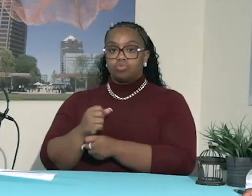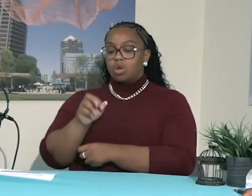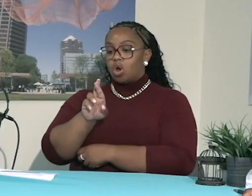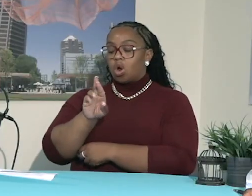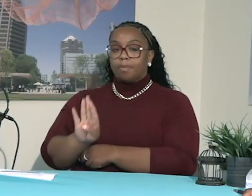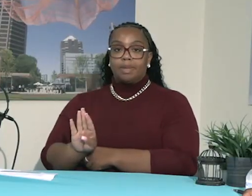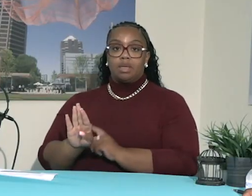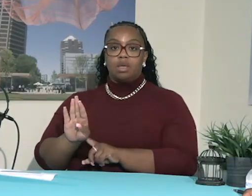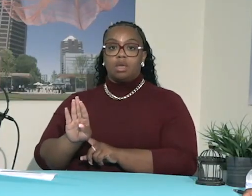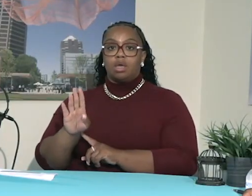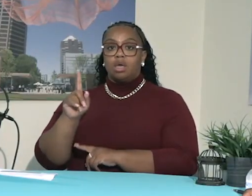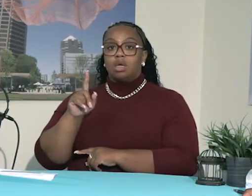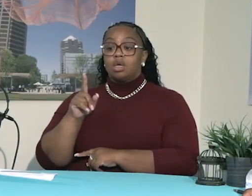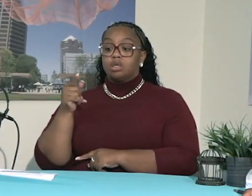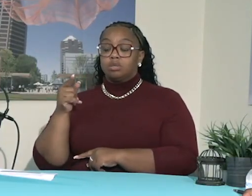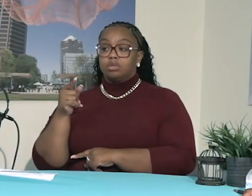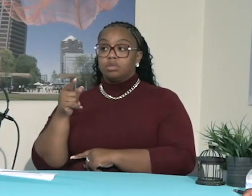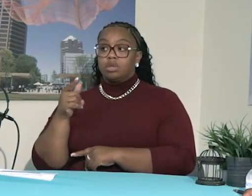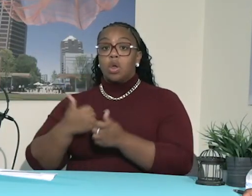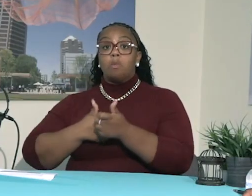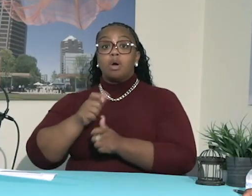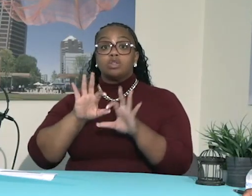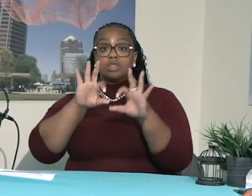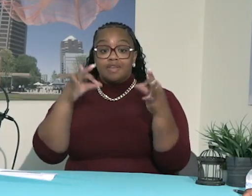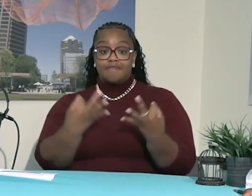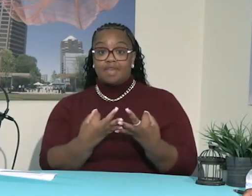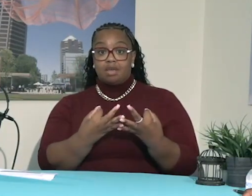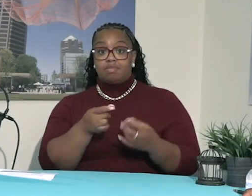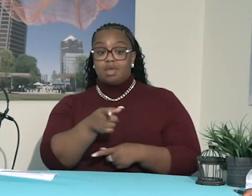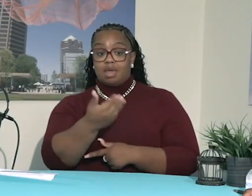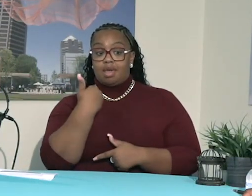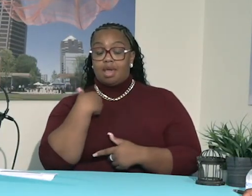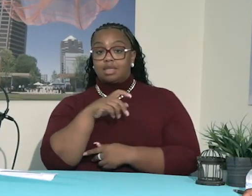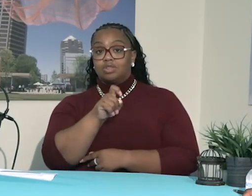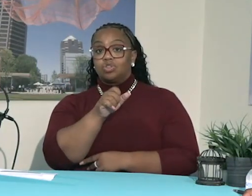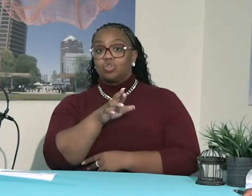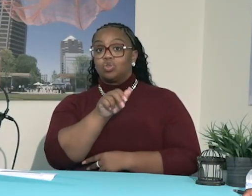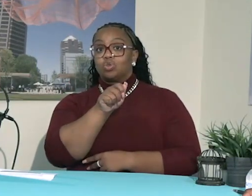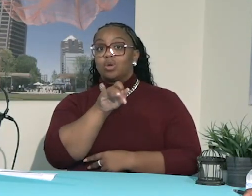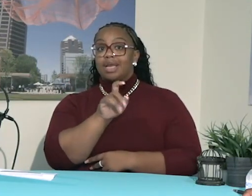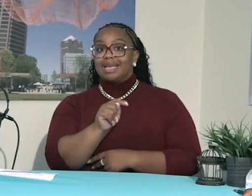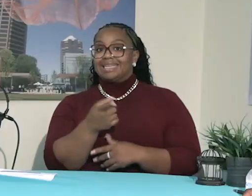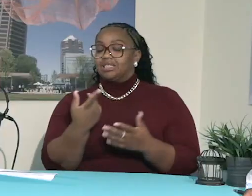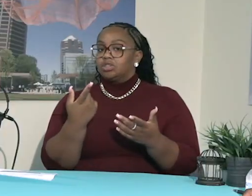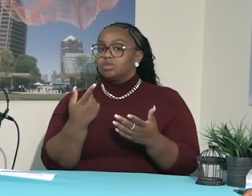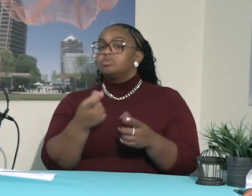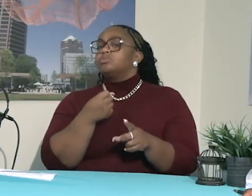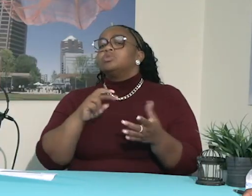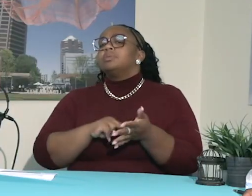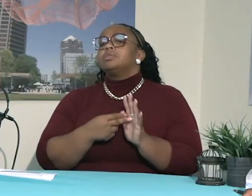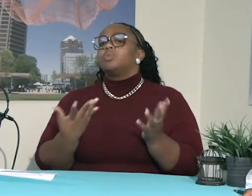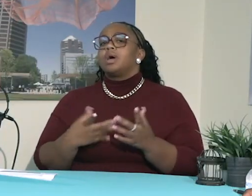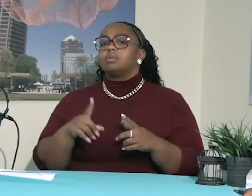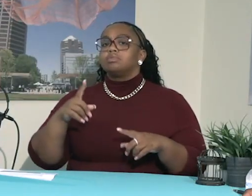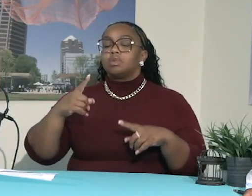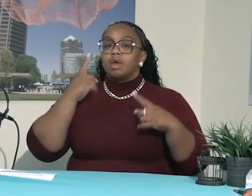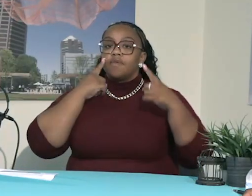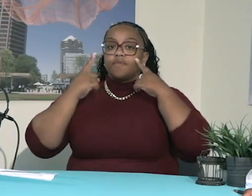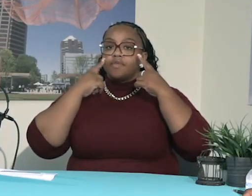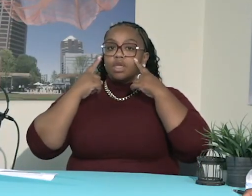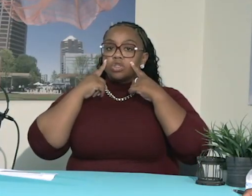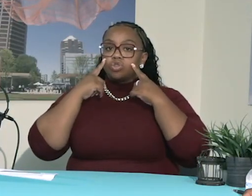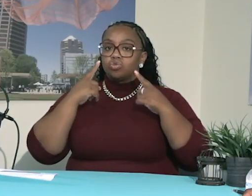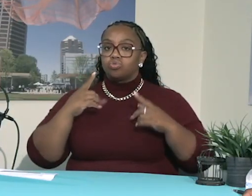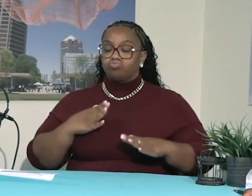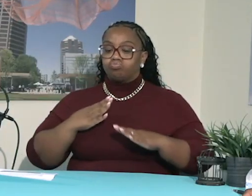have children with RB, most of their family members have the trait. So they have some type of visual impairment themselves. And so when you're